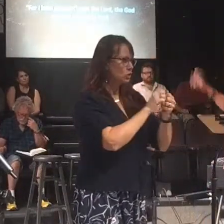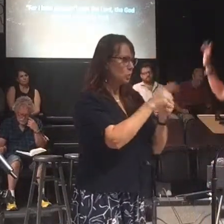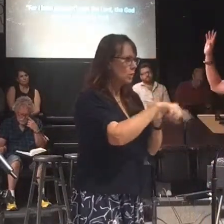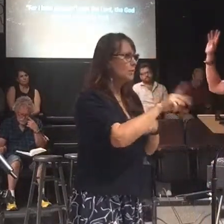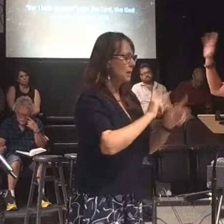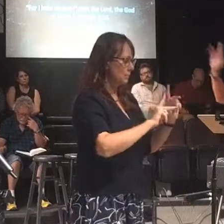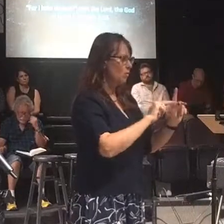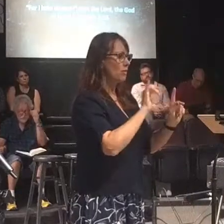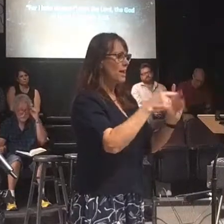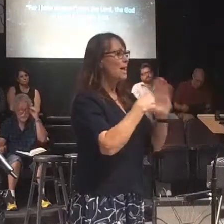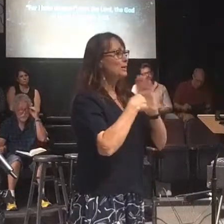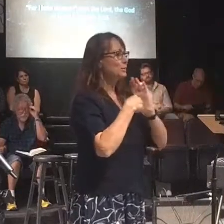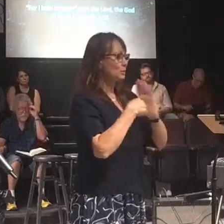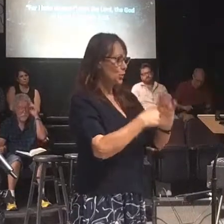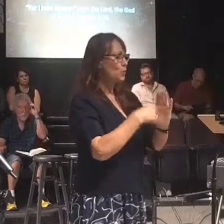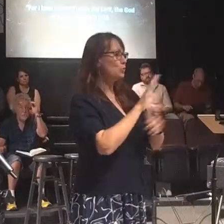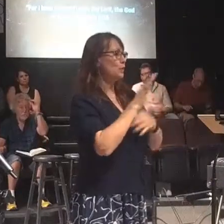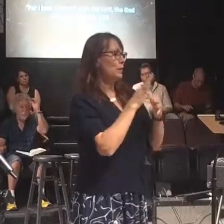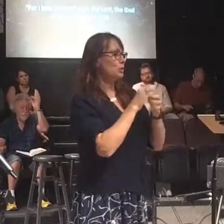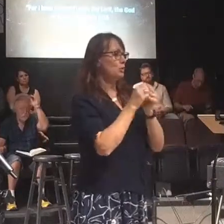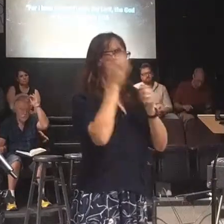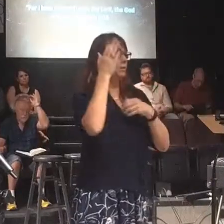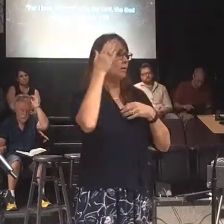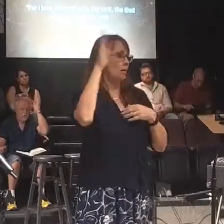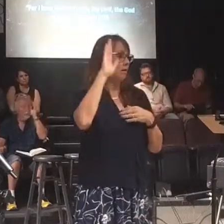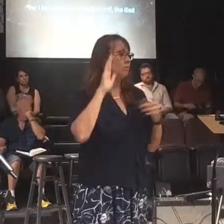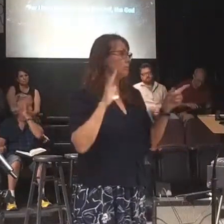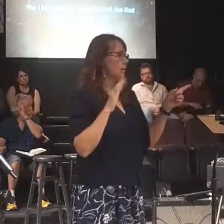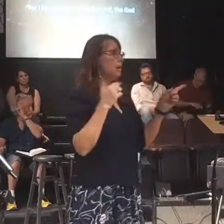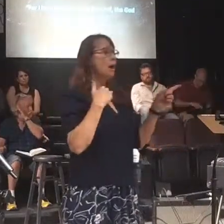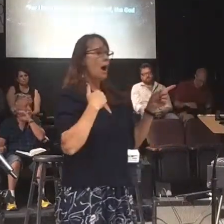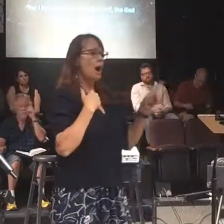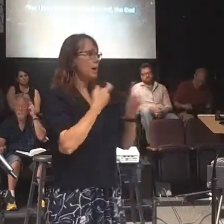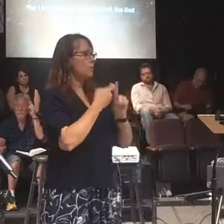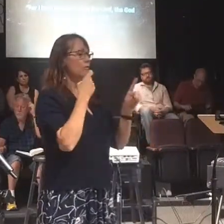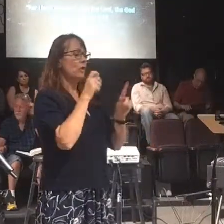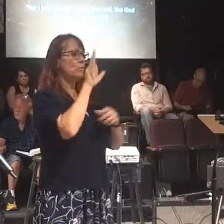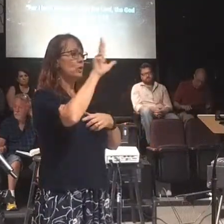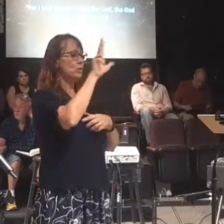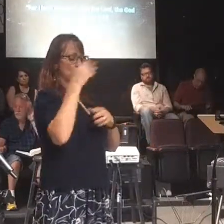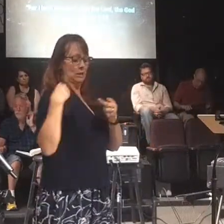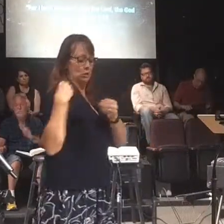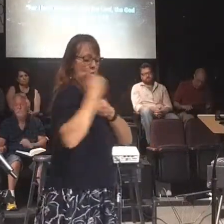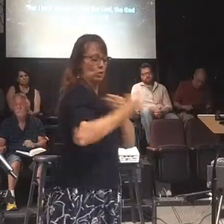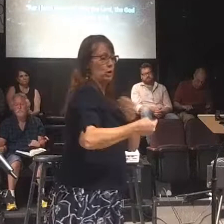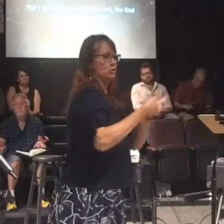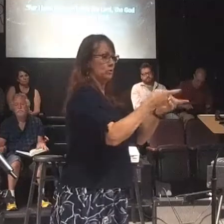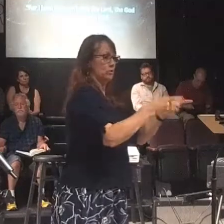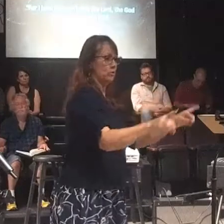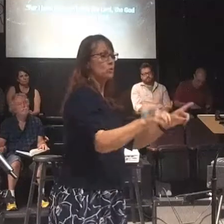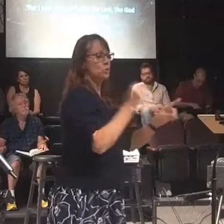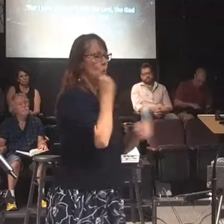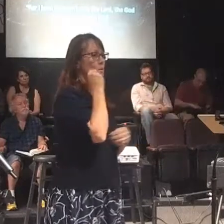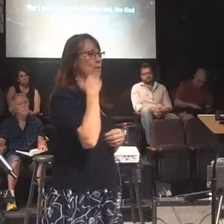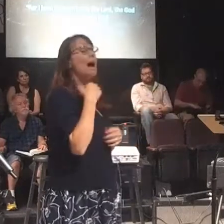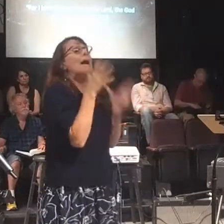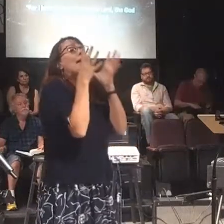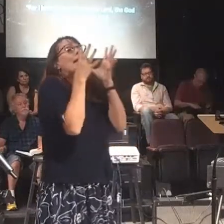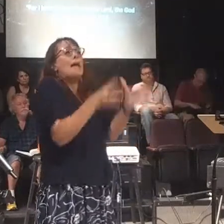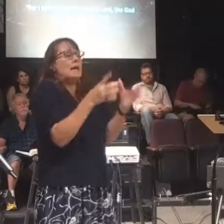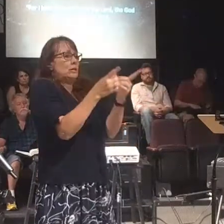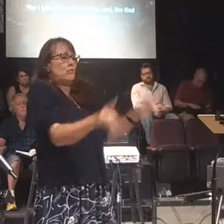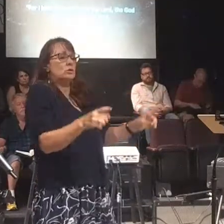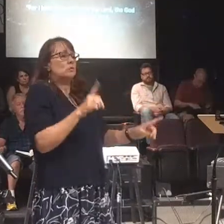Right? I come from 3 generations of broken homes. And I hate divorce. I really do. I really, really